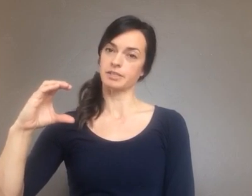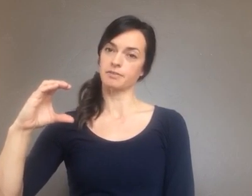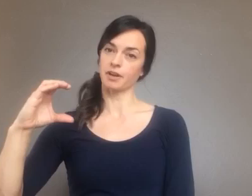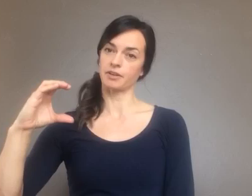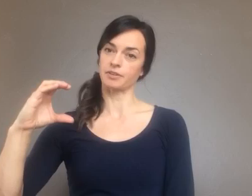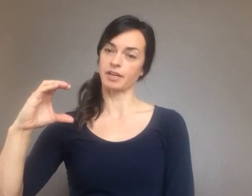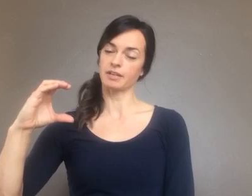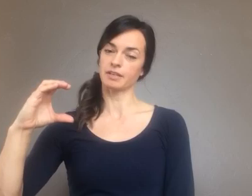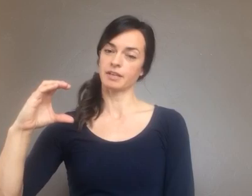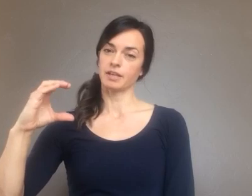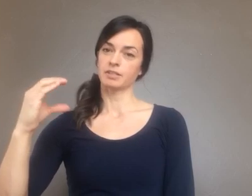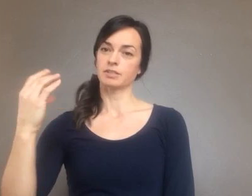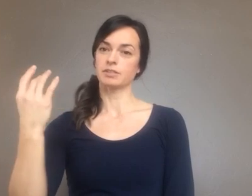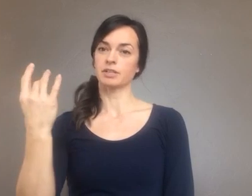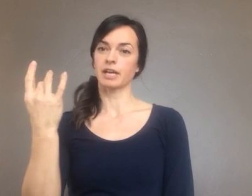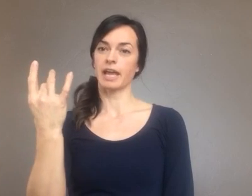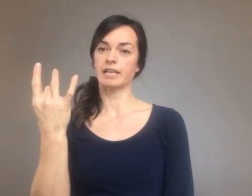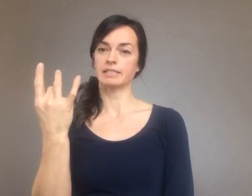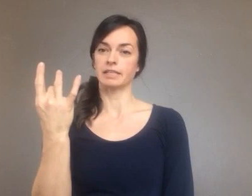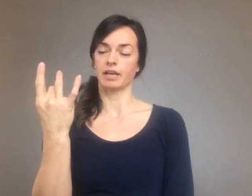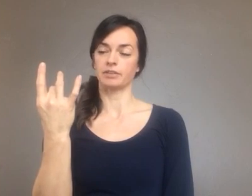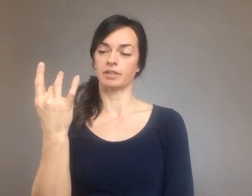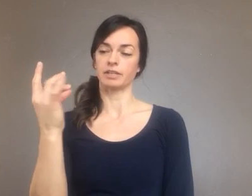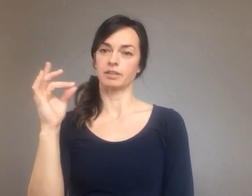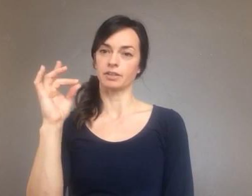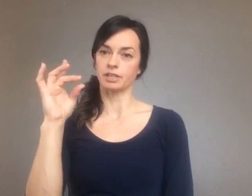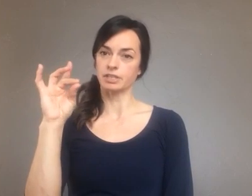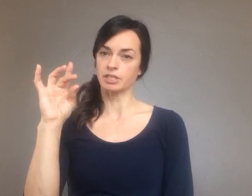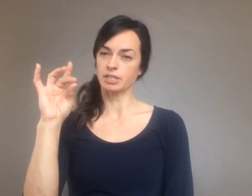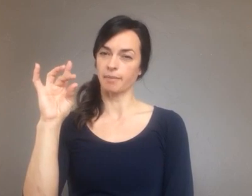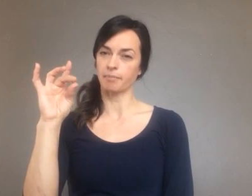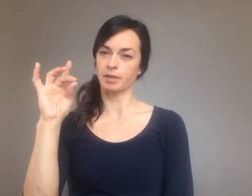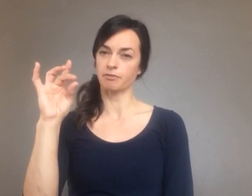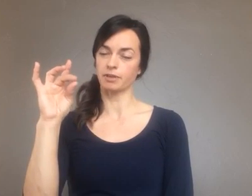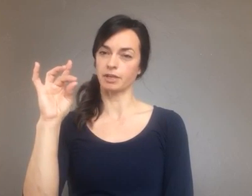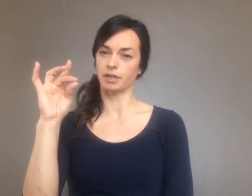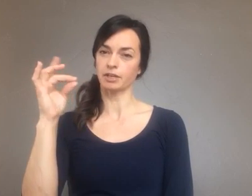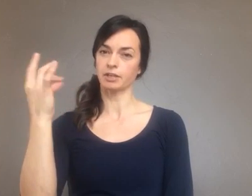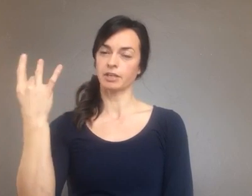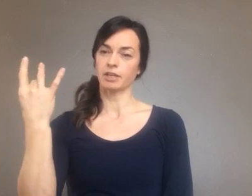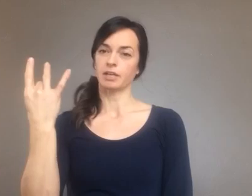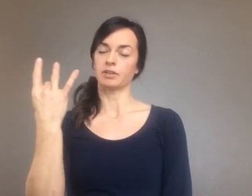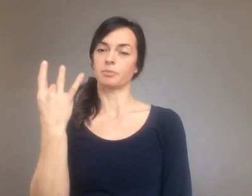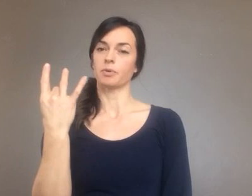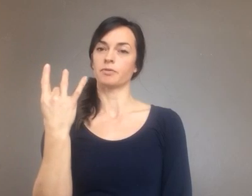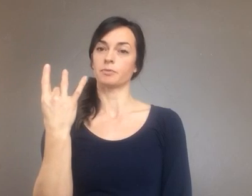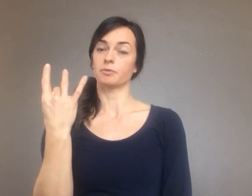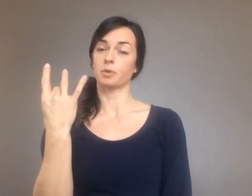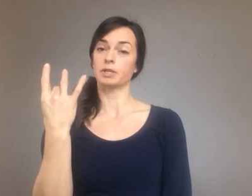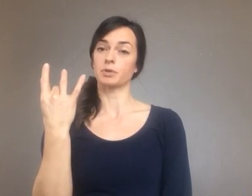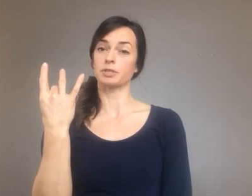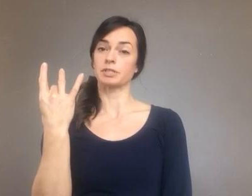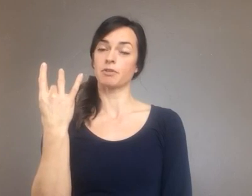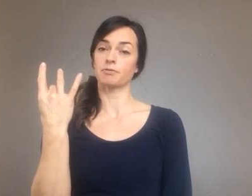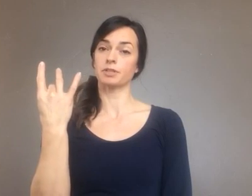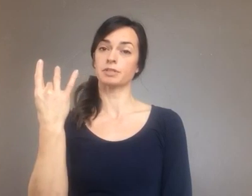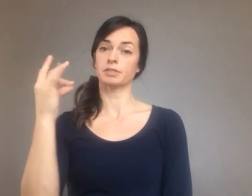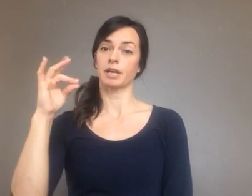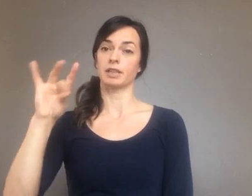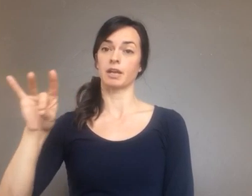for 100, to circa 1800. You're going to touch that middle finger. You're going to point it toward yourself first and then